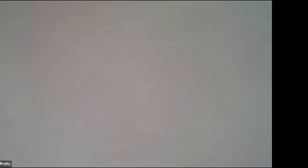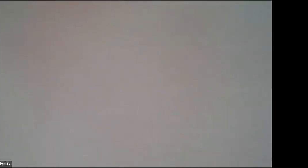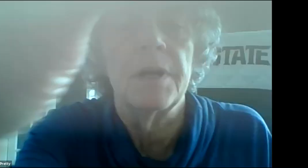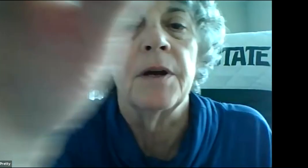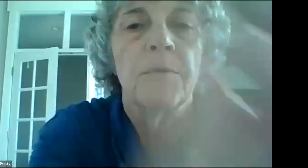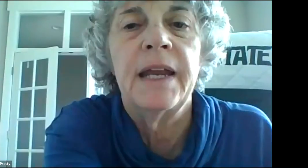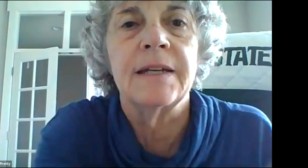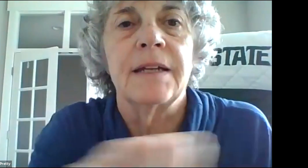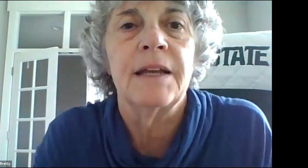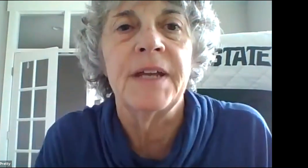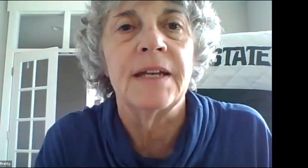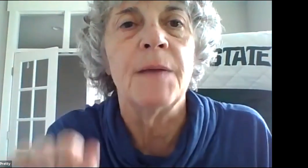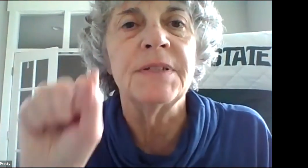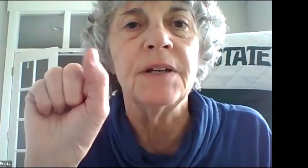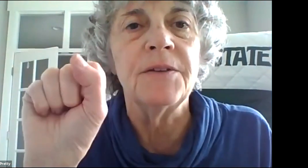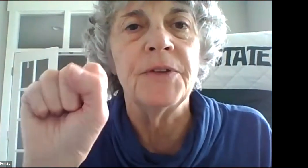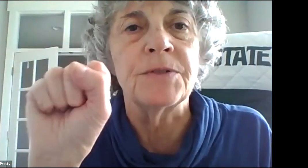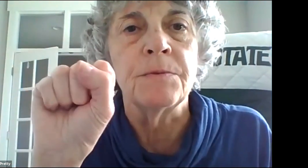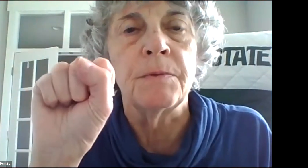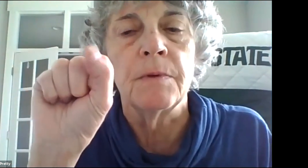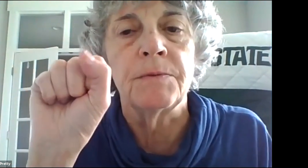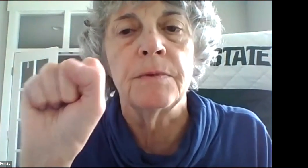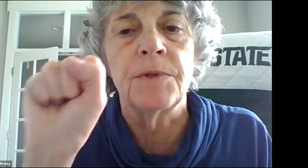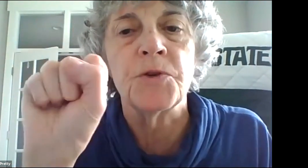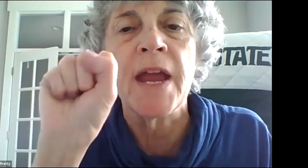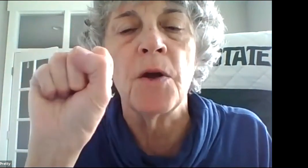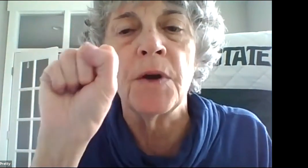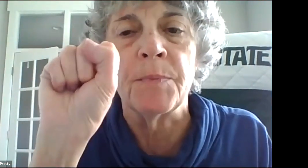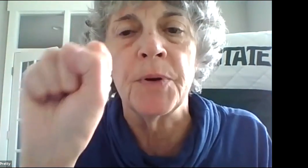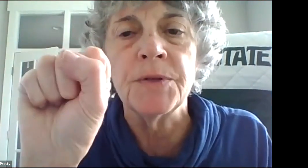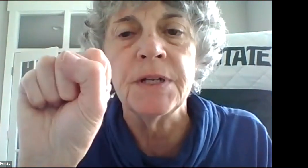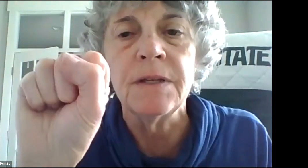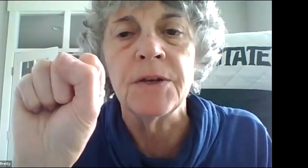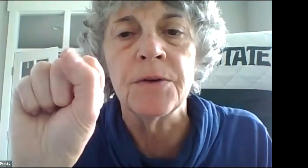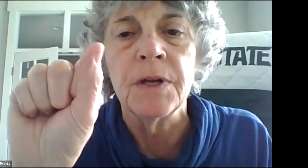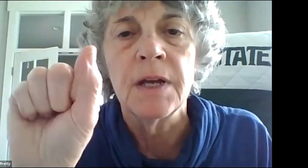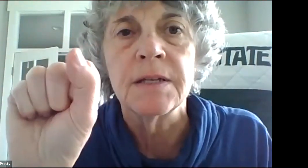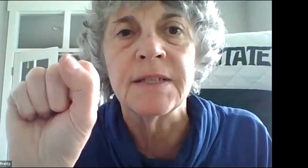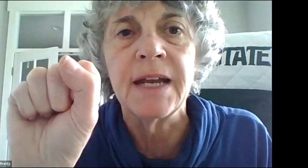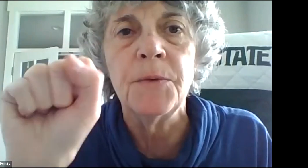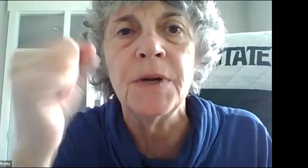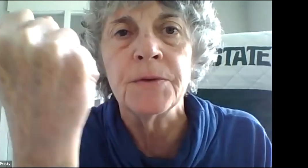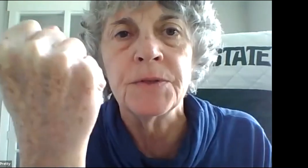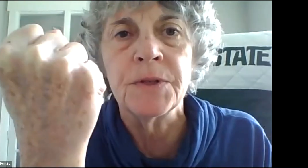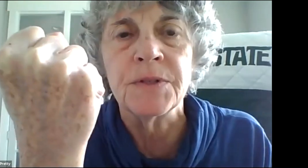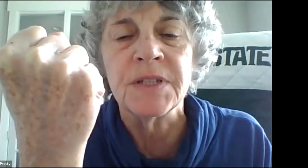about right-handed and left-handed. I'm still confused. Does your hand go to the person that you're signing with or to